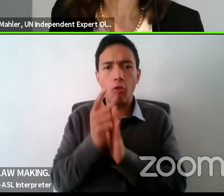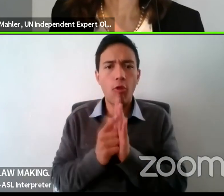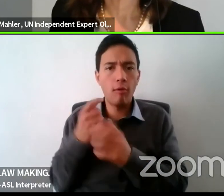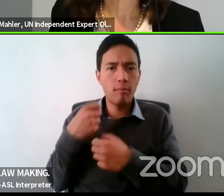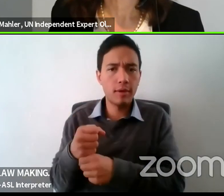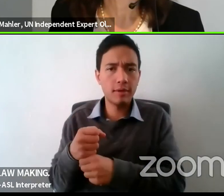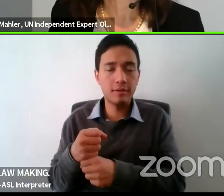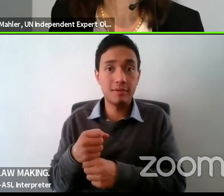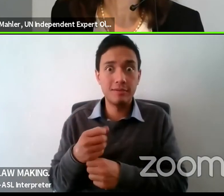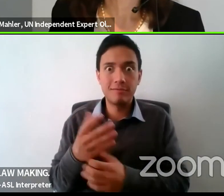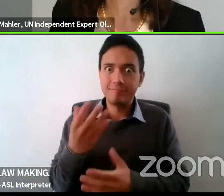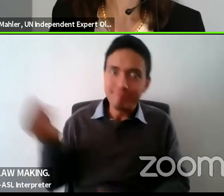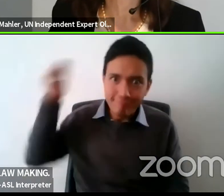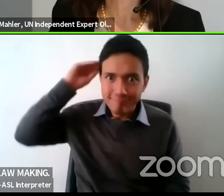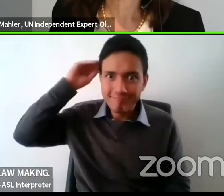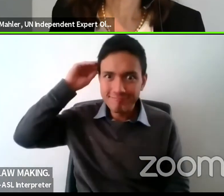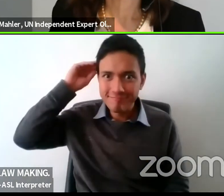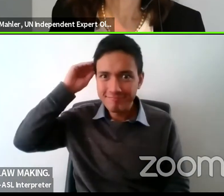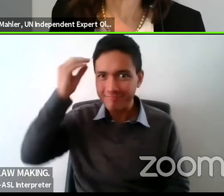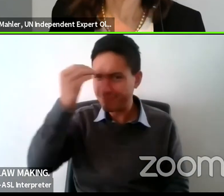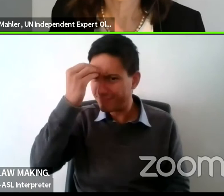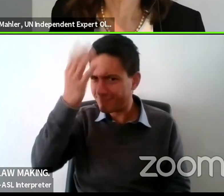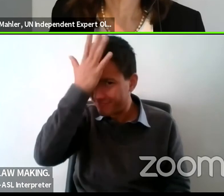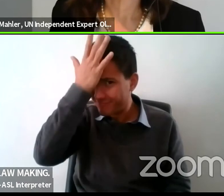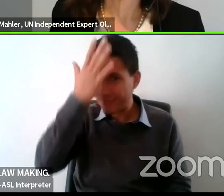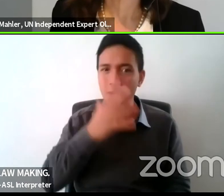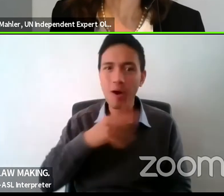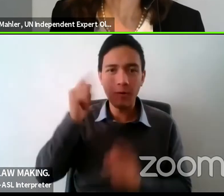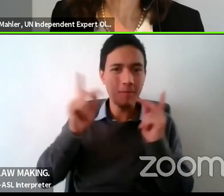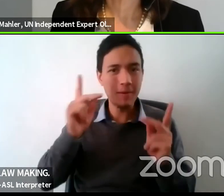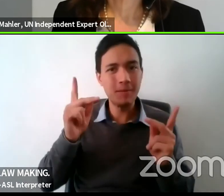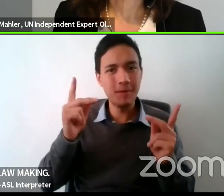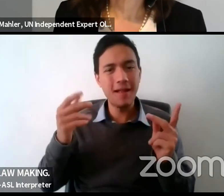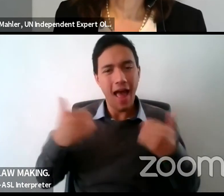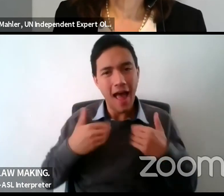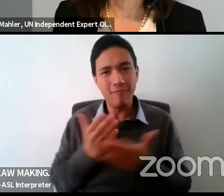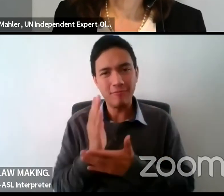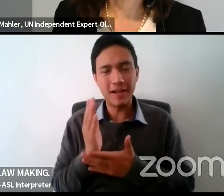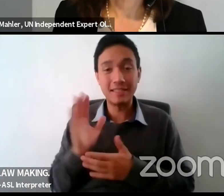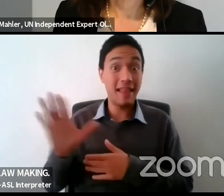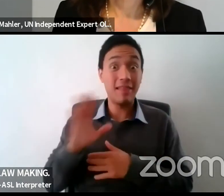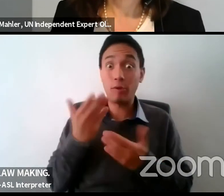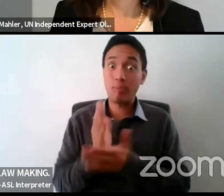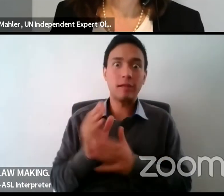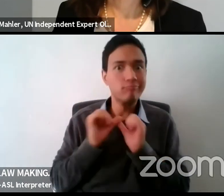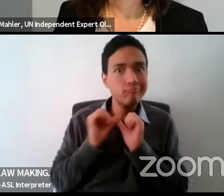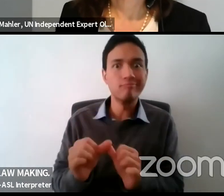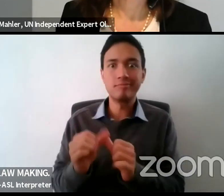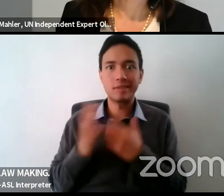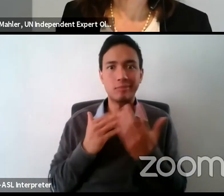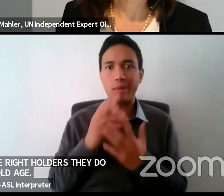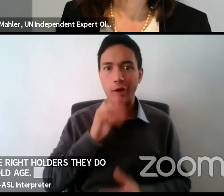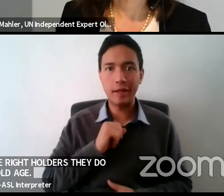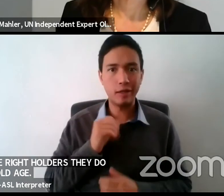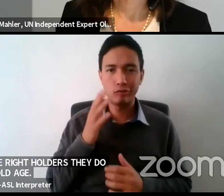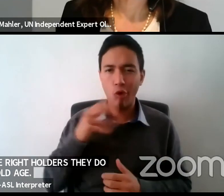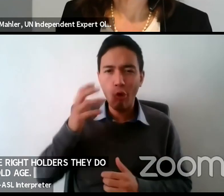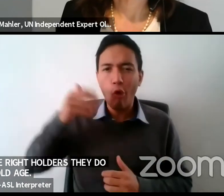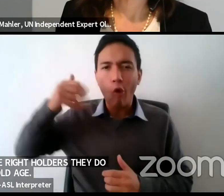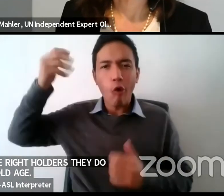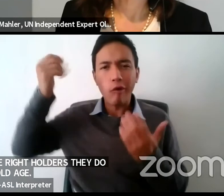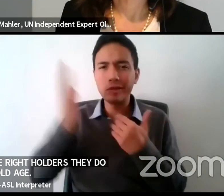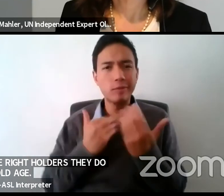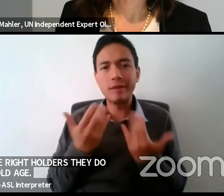rights holders, and the rights don't diminish with old age. Thank you. That's fantastic. I think that's a really great point, a key point